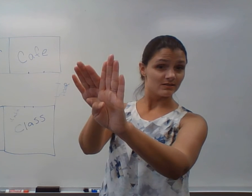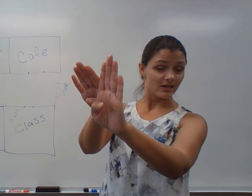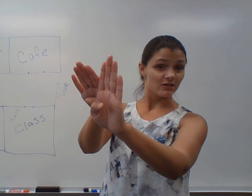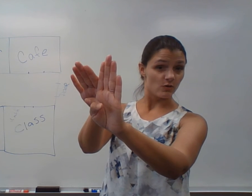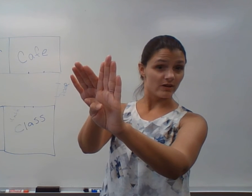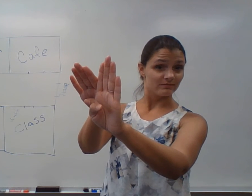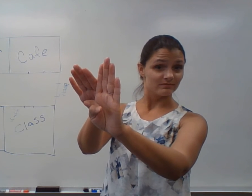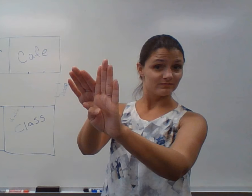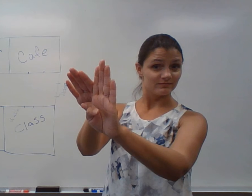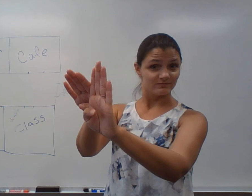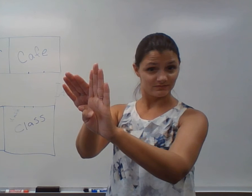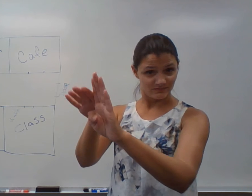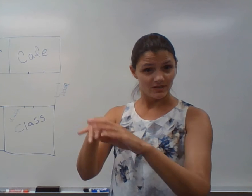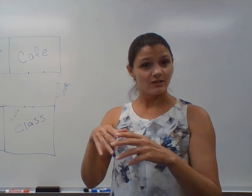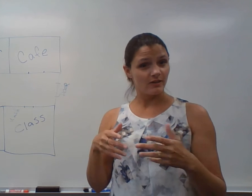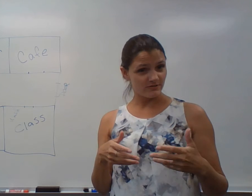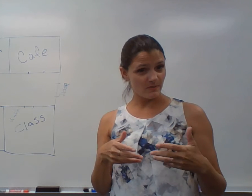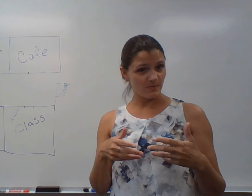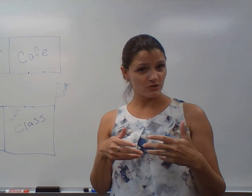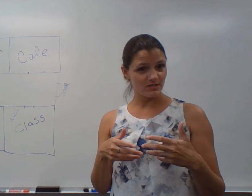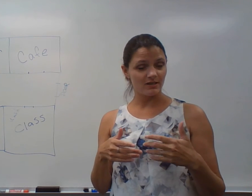second door. I have some options here, just